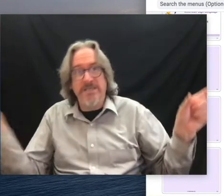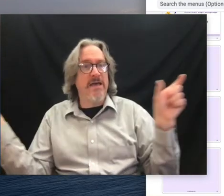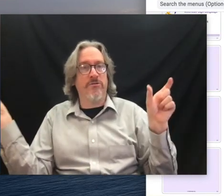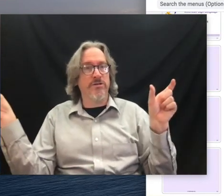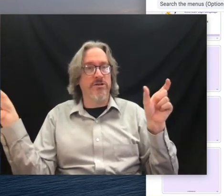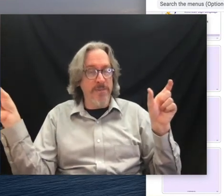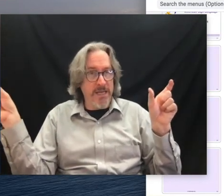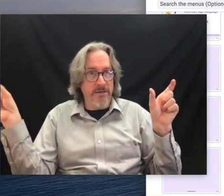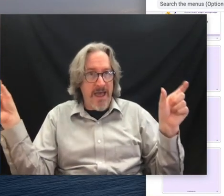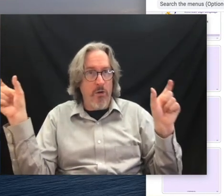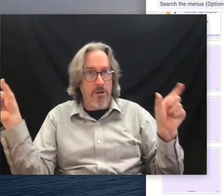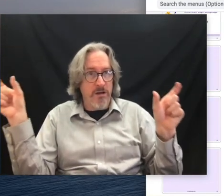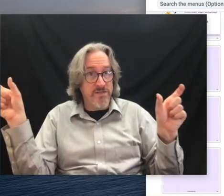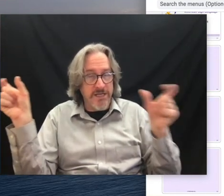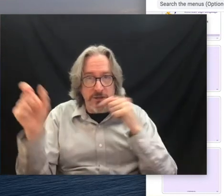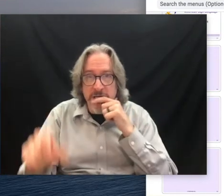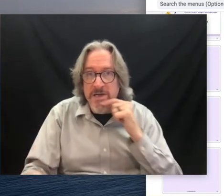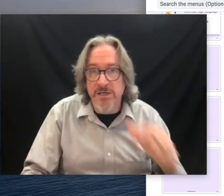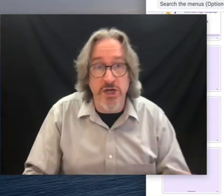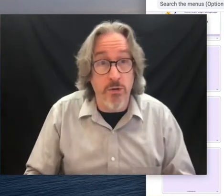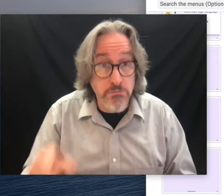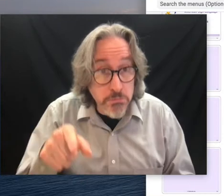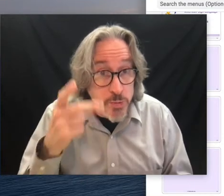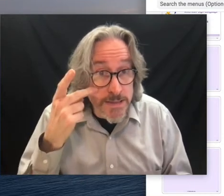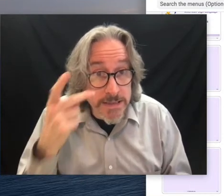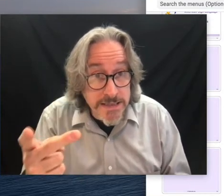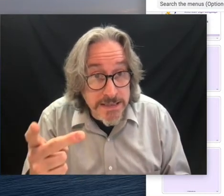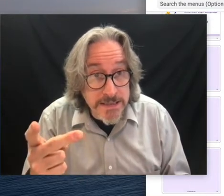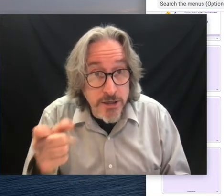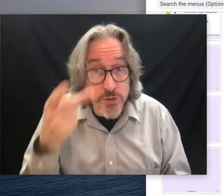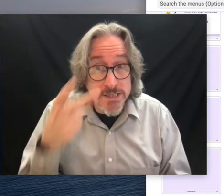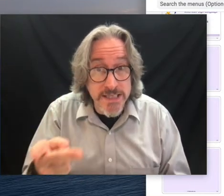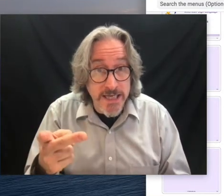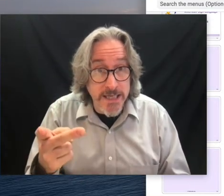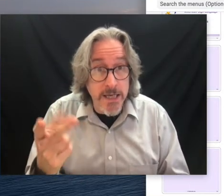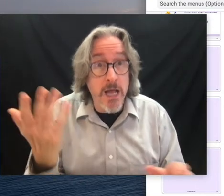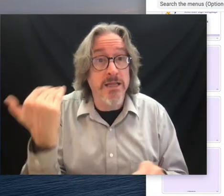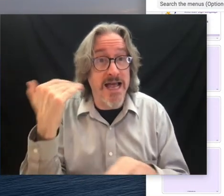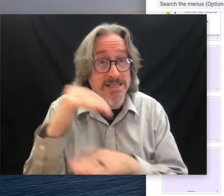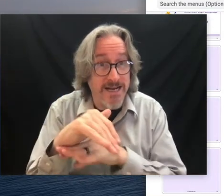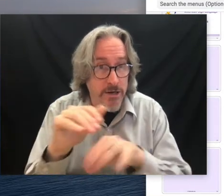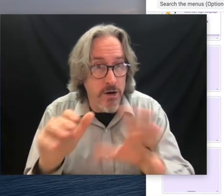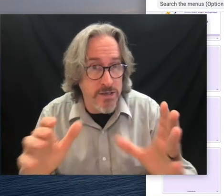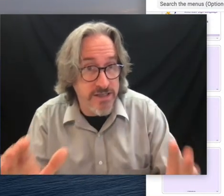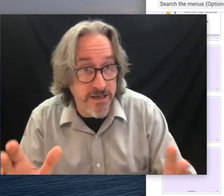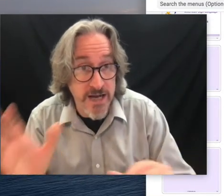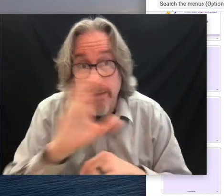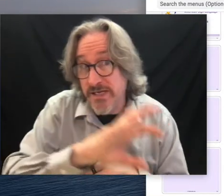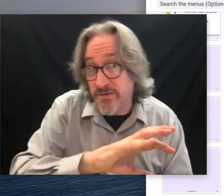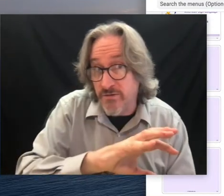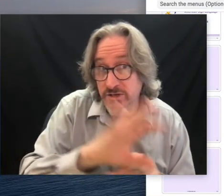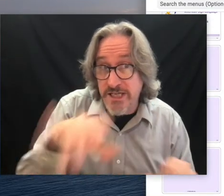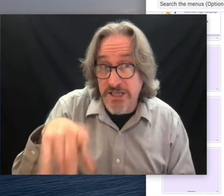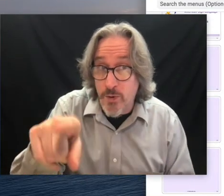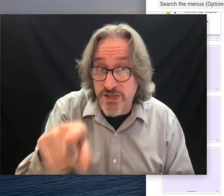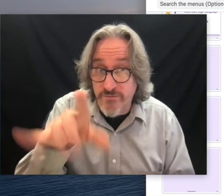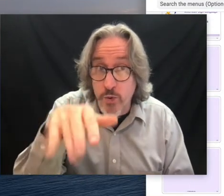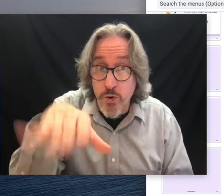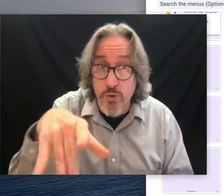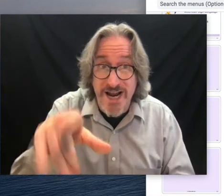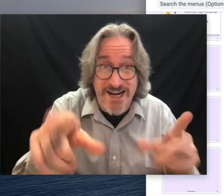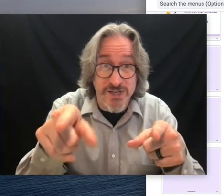strung together to mean that whole conversation. So you see last night, now notice the time isn't first. It's a